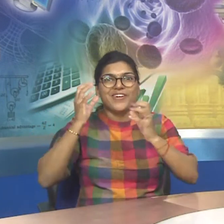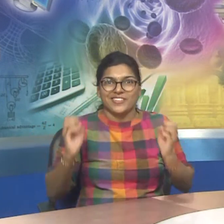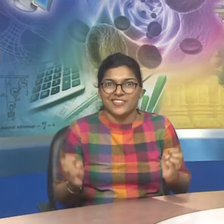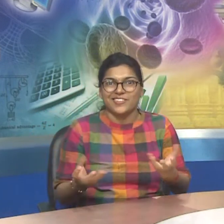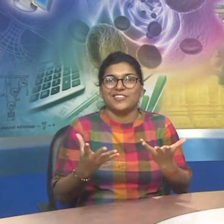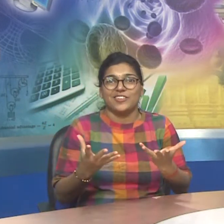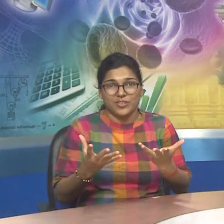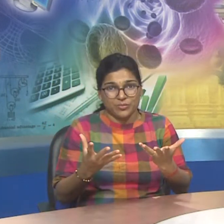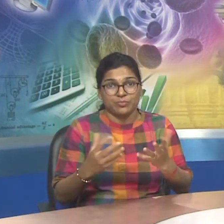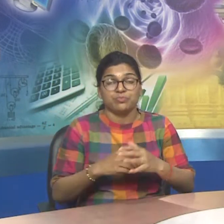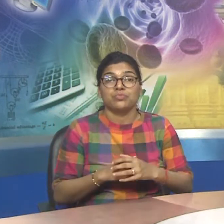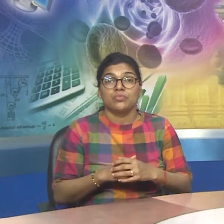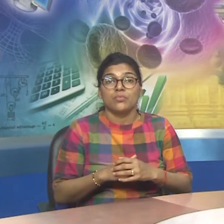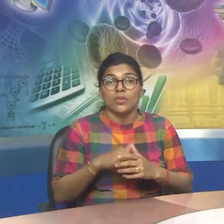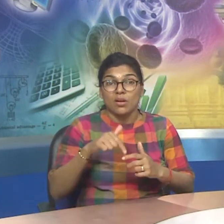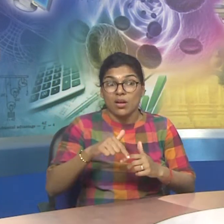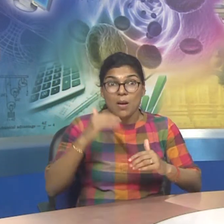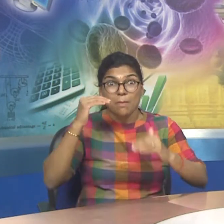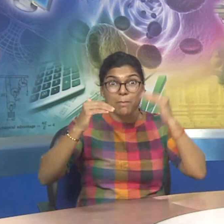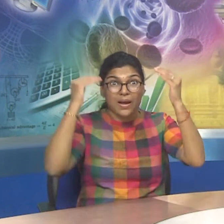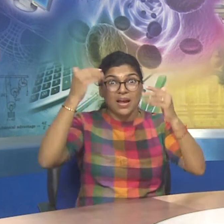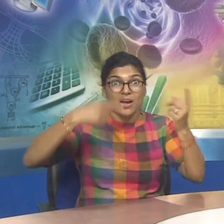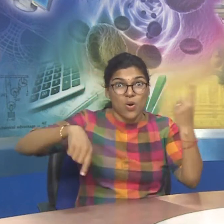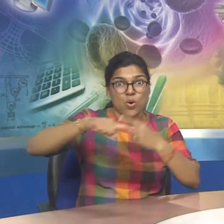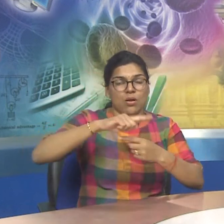which they simply dismiss with their lies.